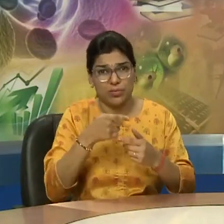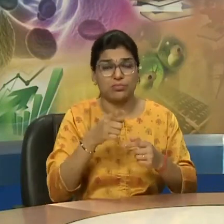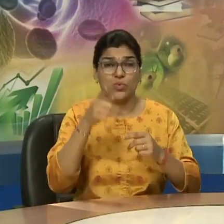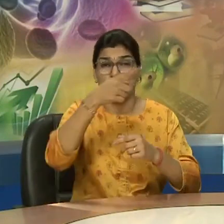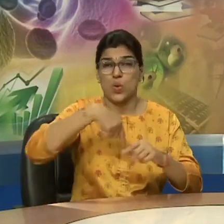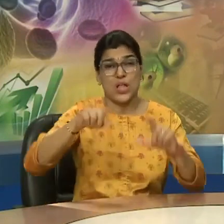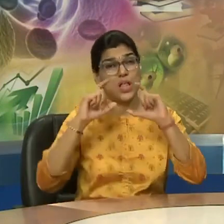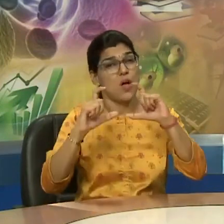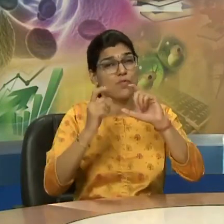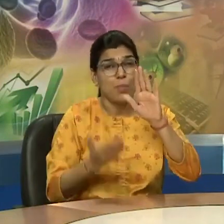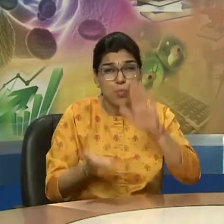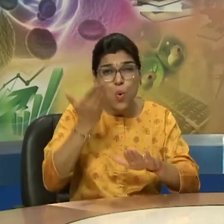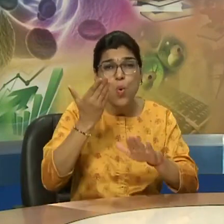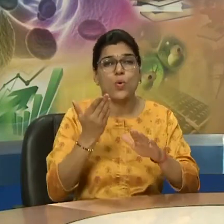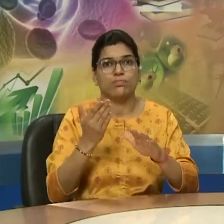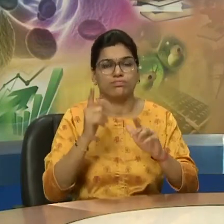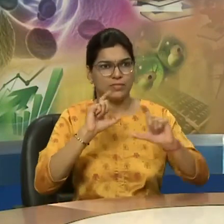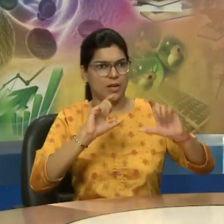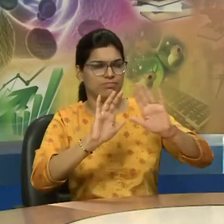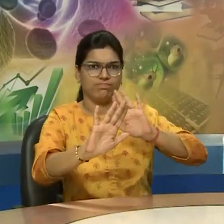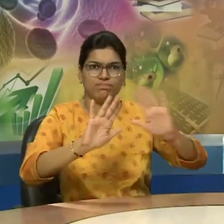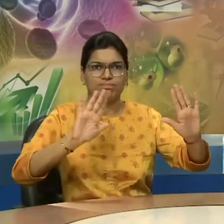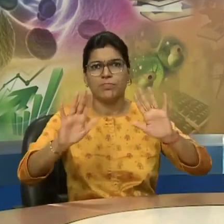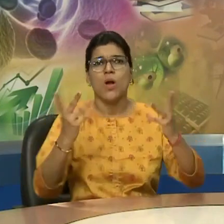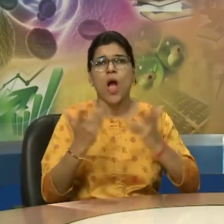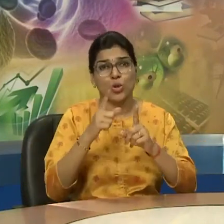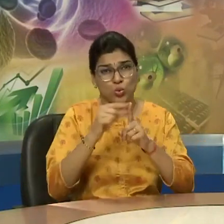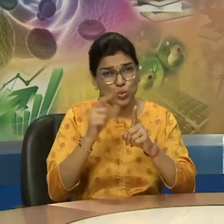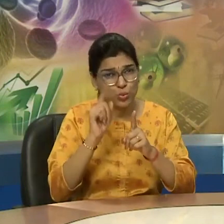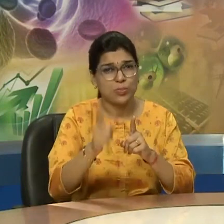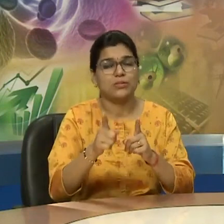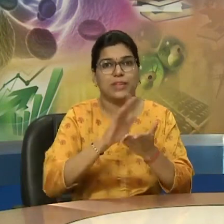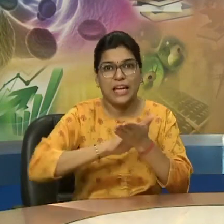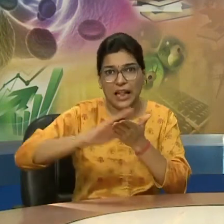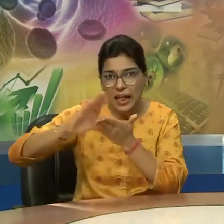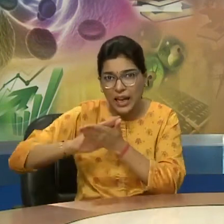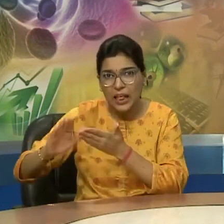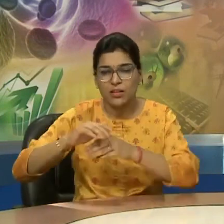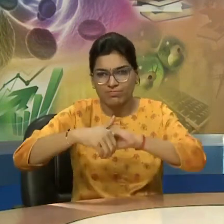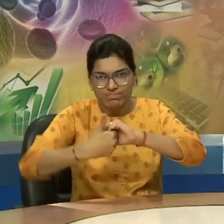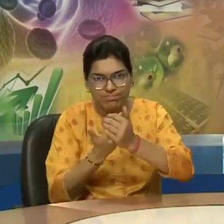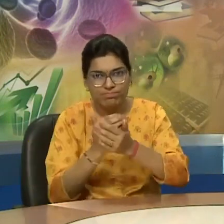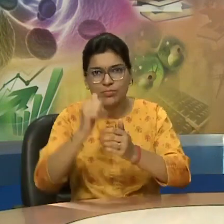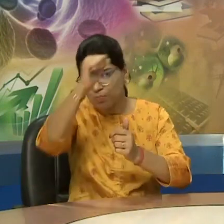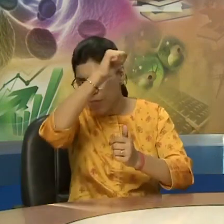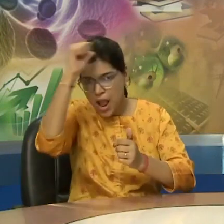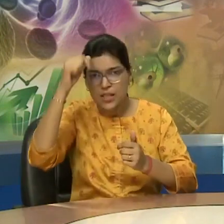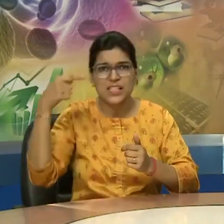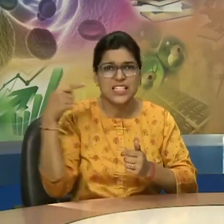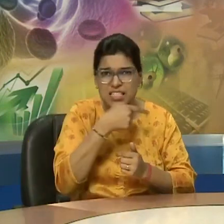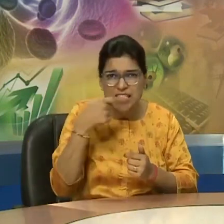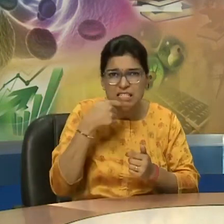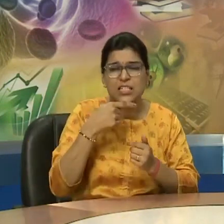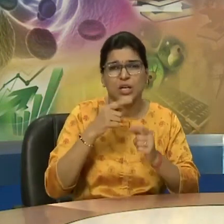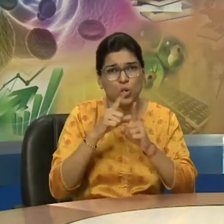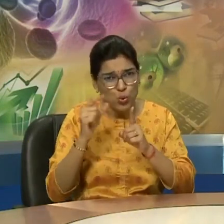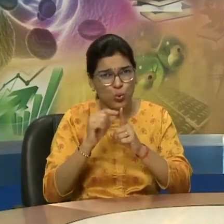and measles are infectious disease that can be prevented by paying attention to the proper